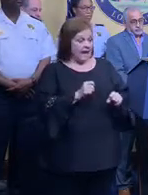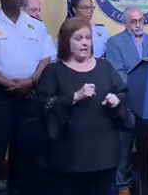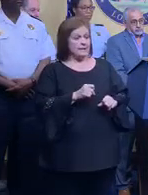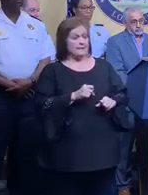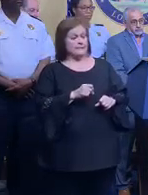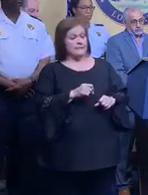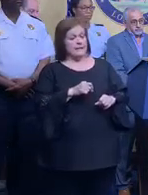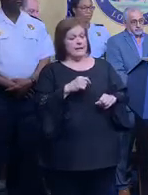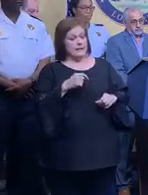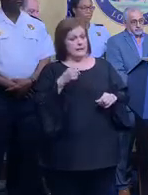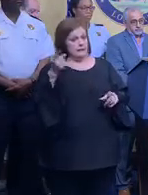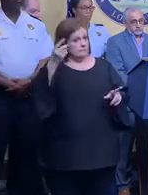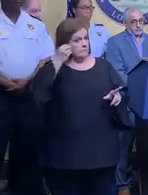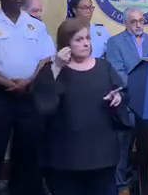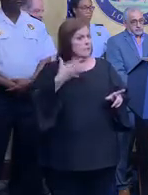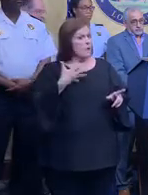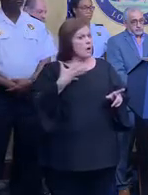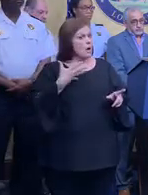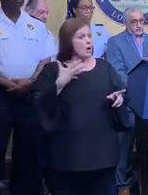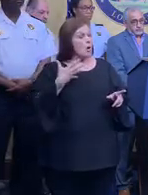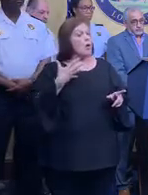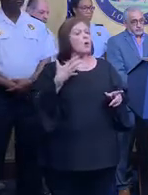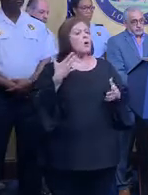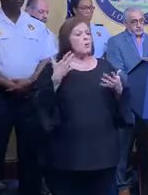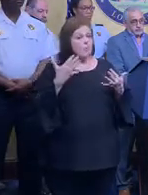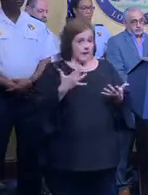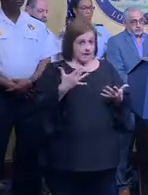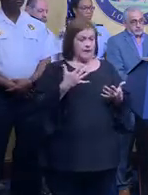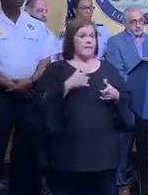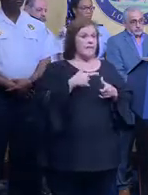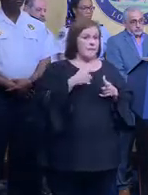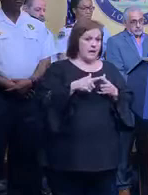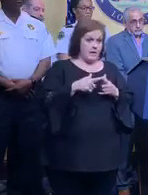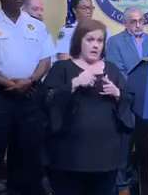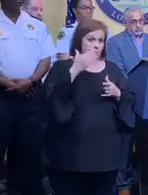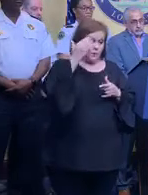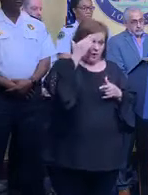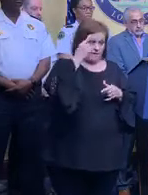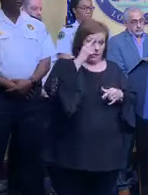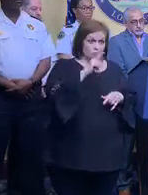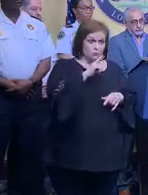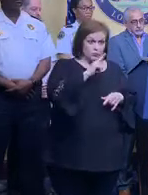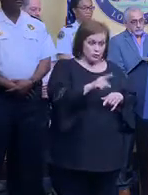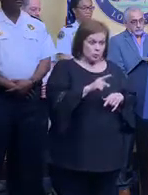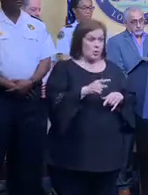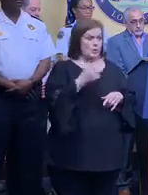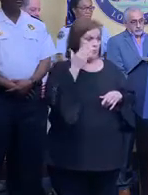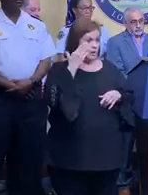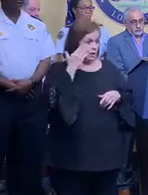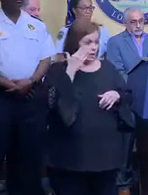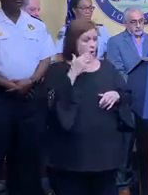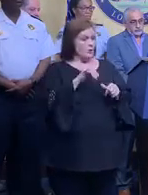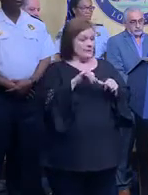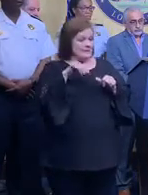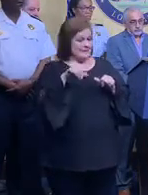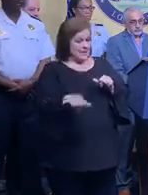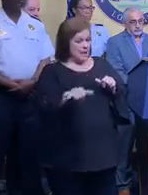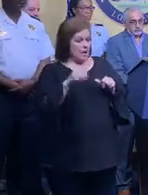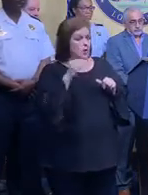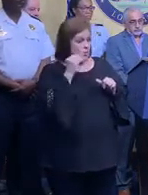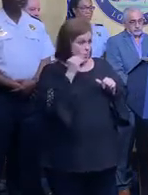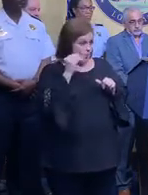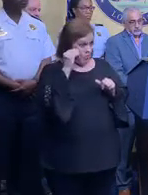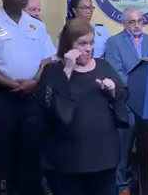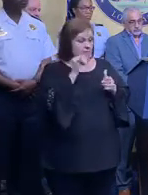on the information that we have, we will make those decisions. As we know right now, sheltering in place